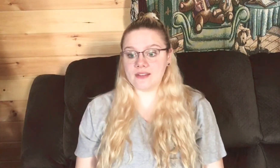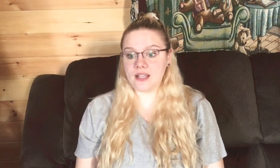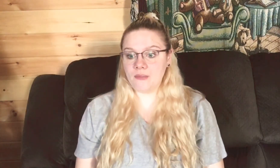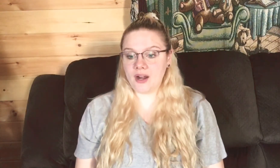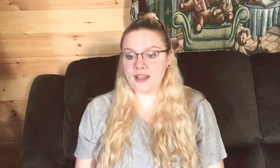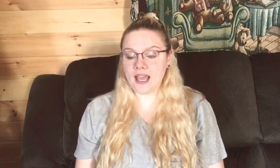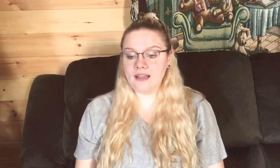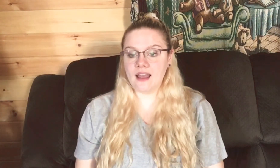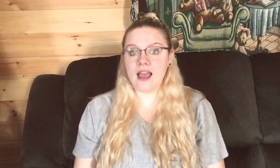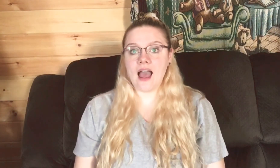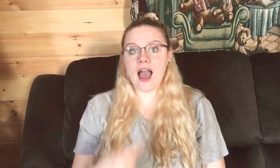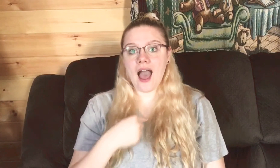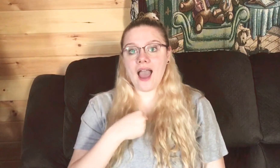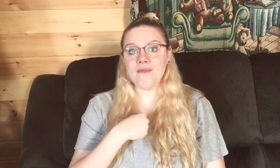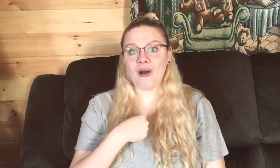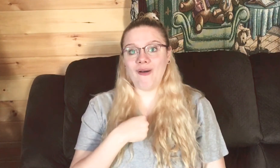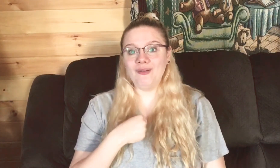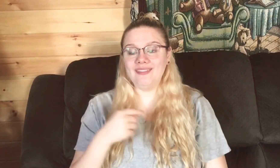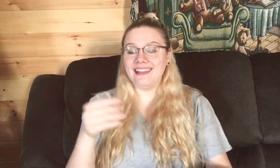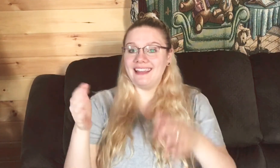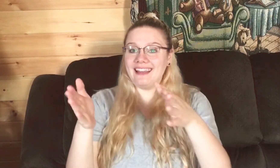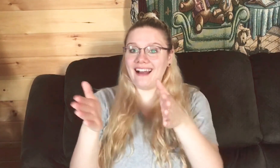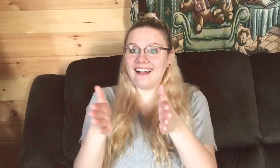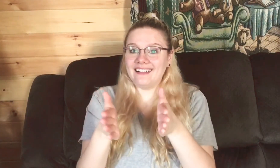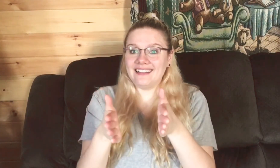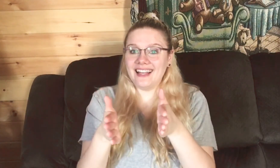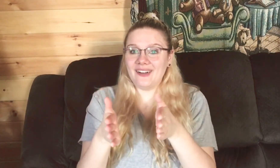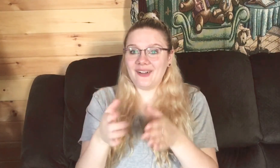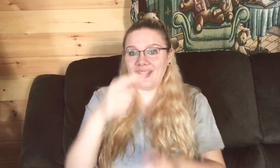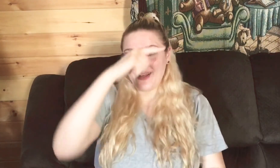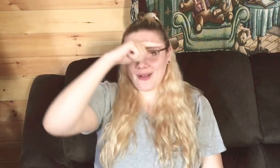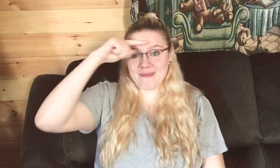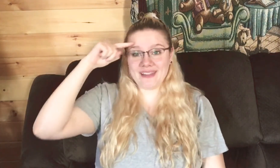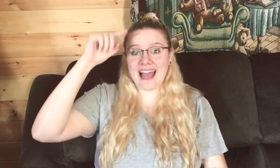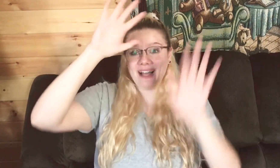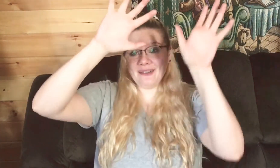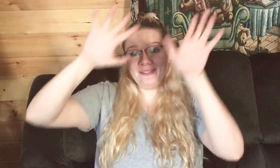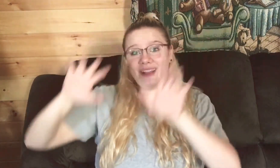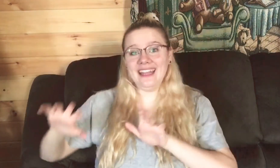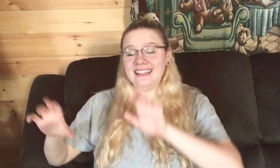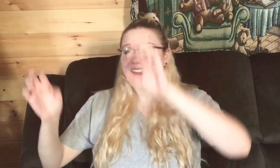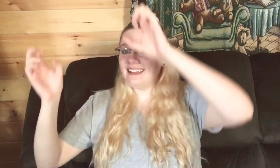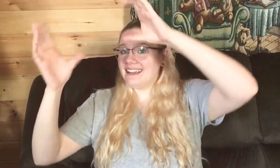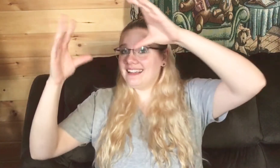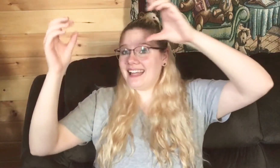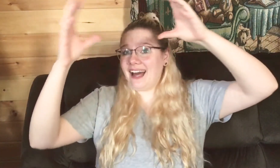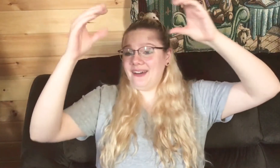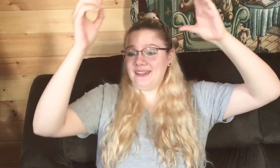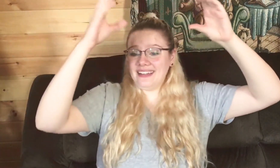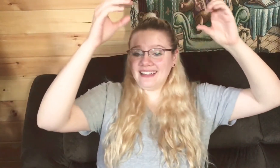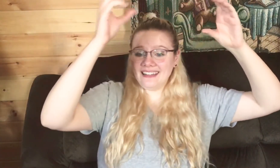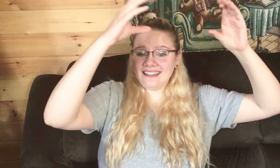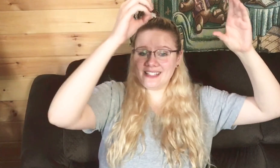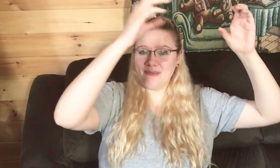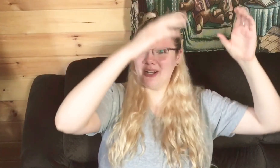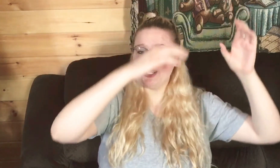same part again. I'm only a little black rain cloud. This part